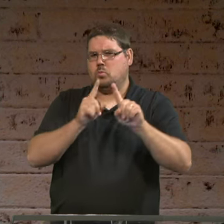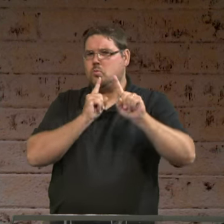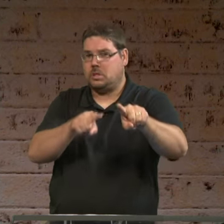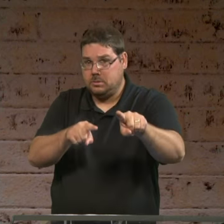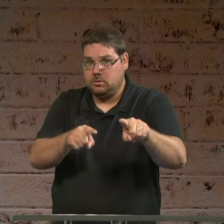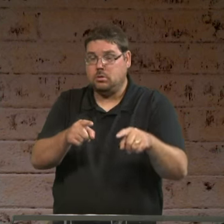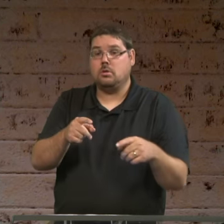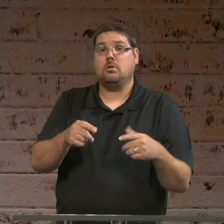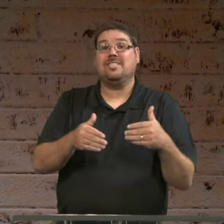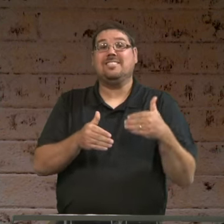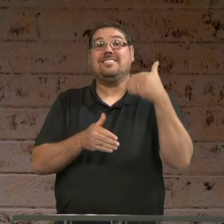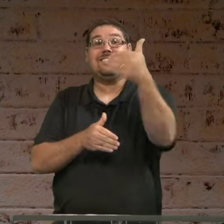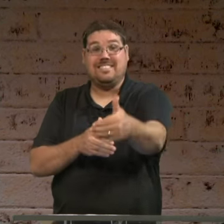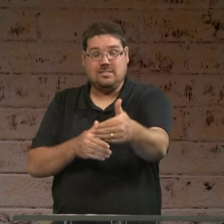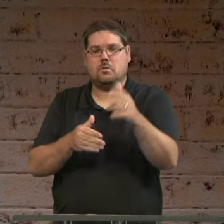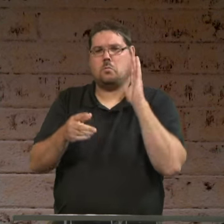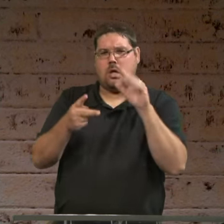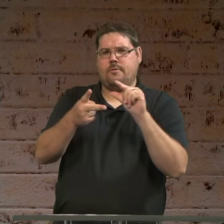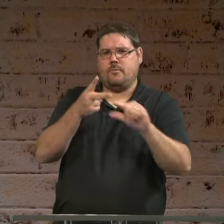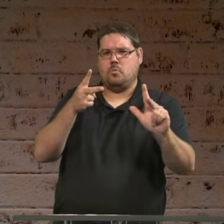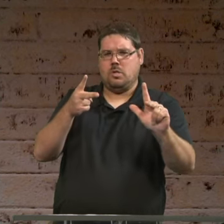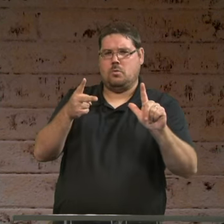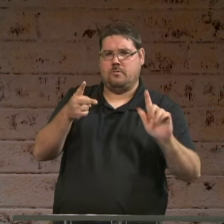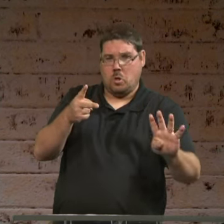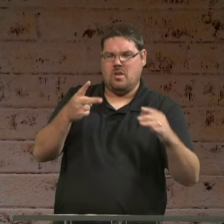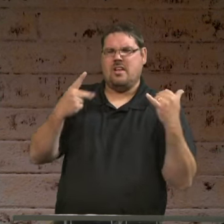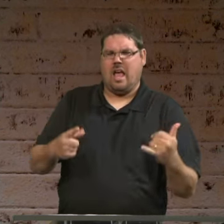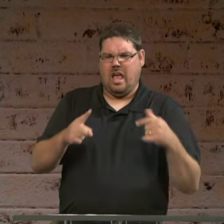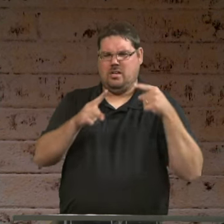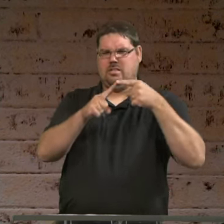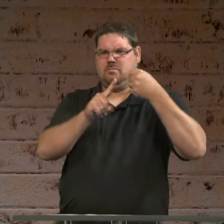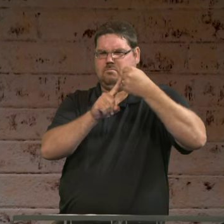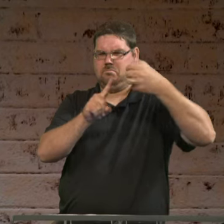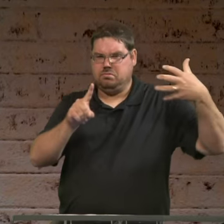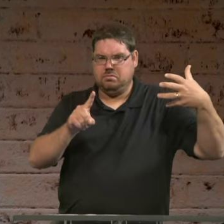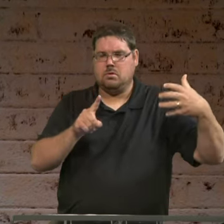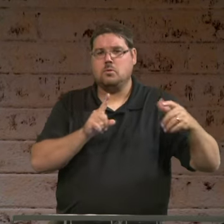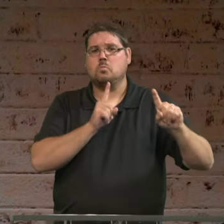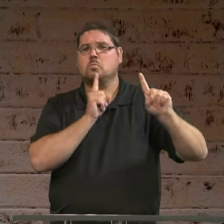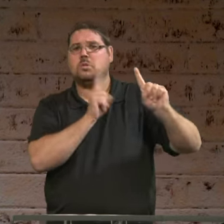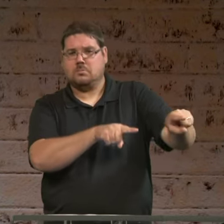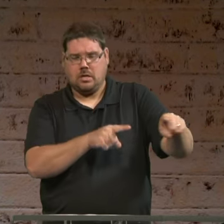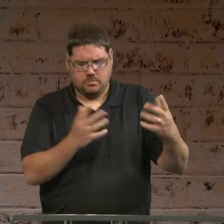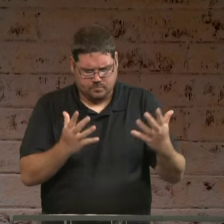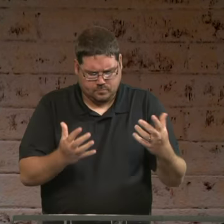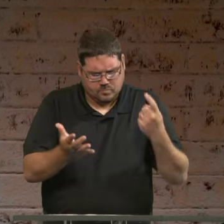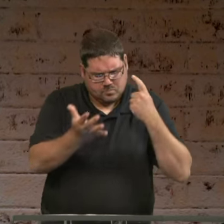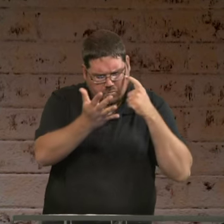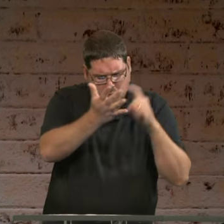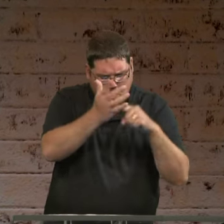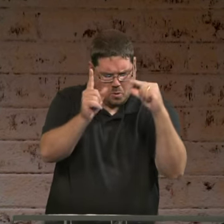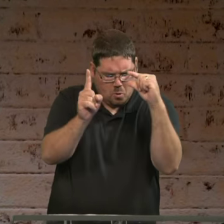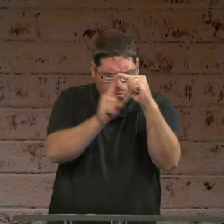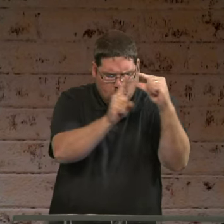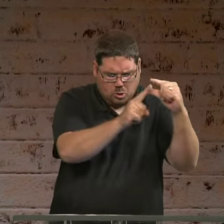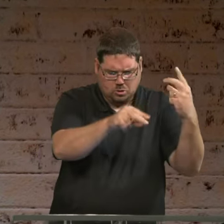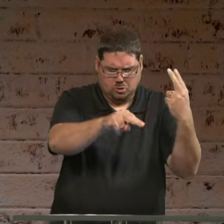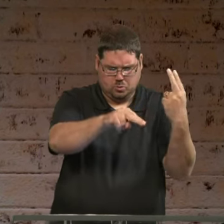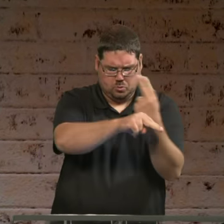19 through 22 will show that response, and later on, verse 23 and 24 will be shown later. But